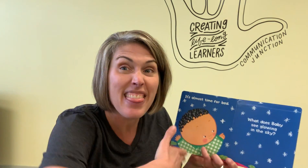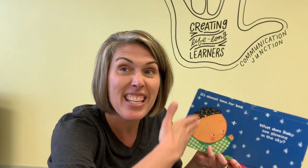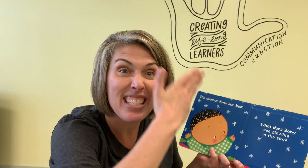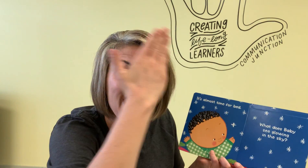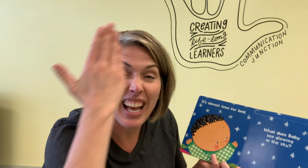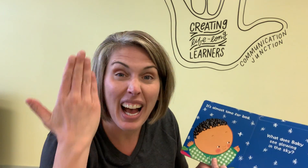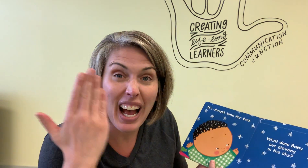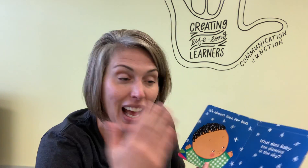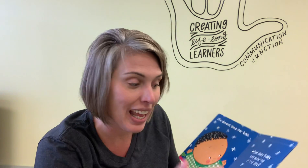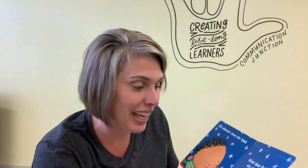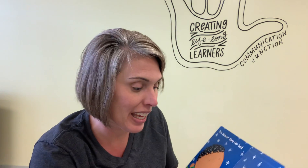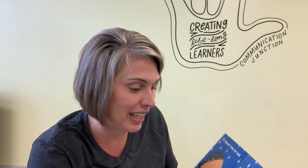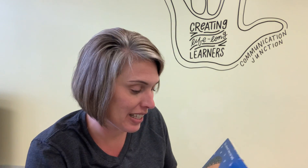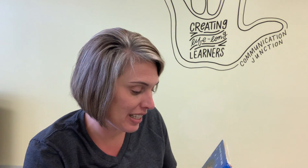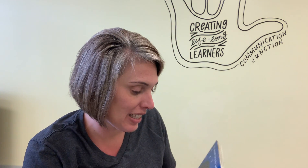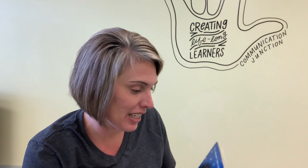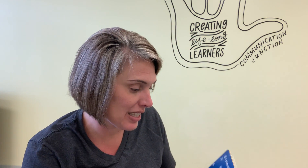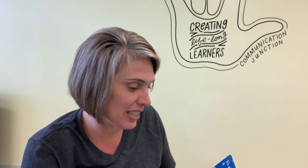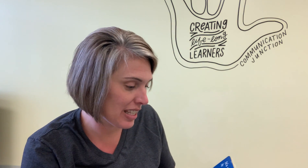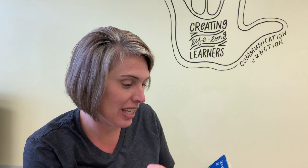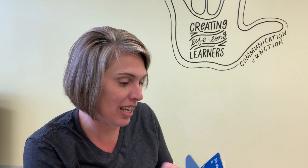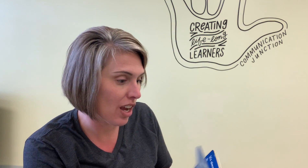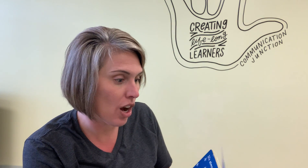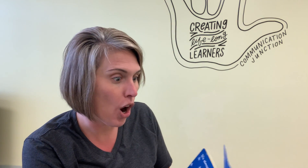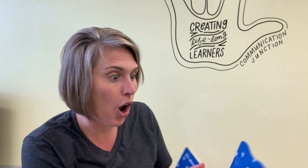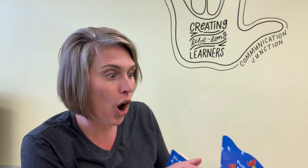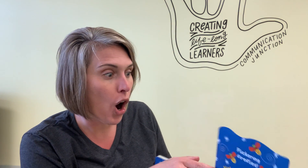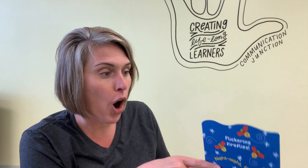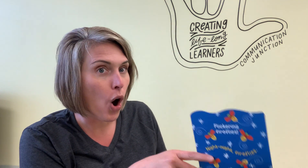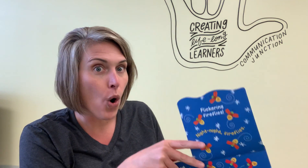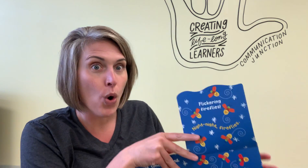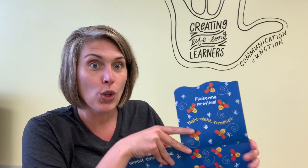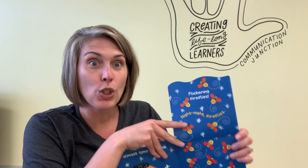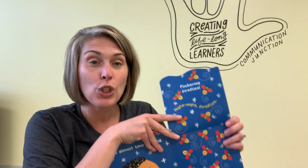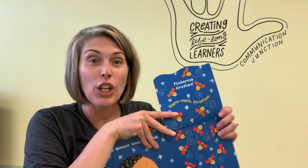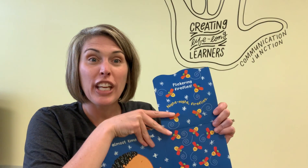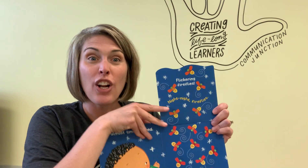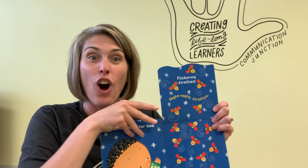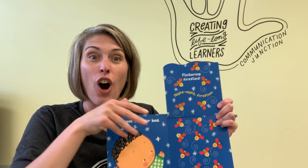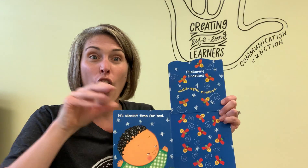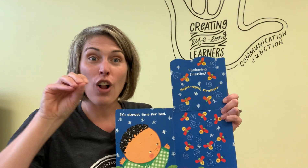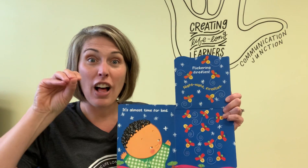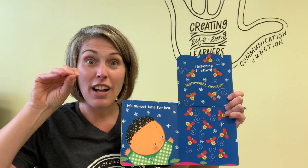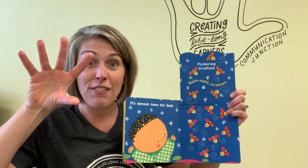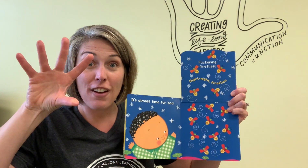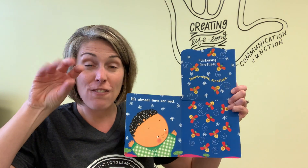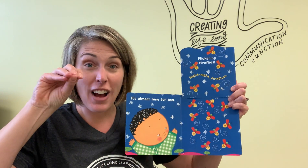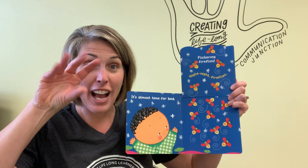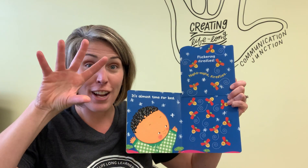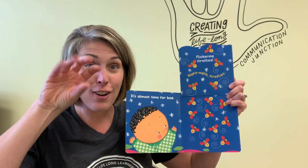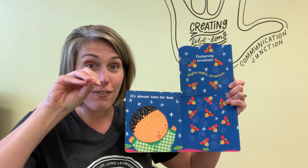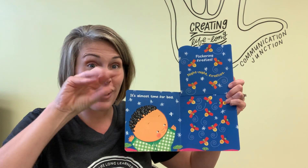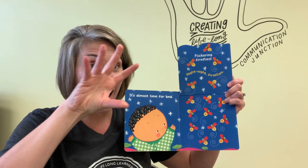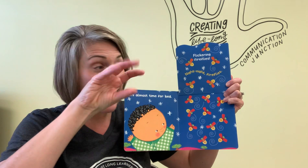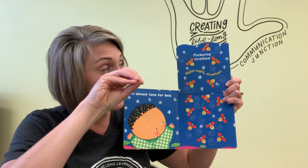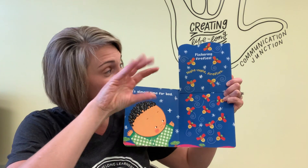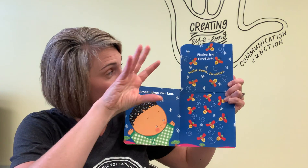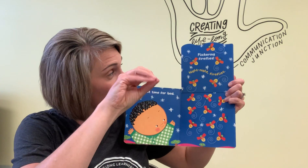the sky? Let's see. Oh, look at all of the fireflies